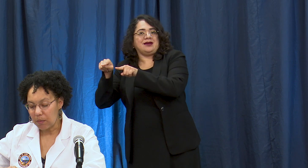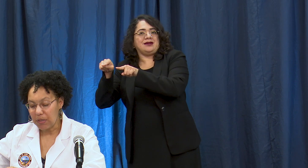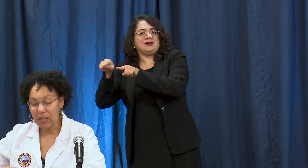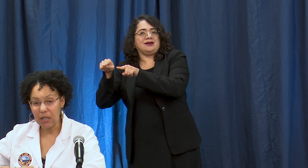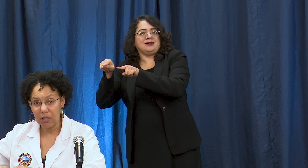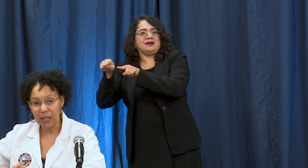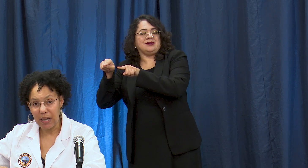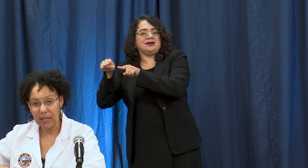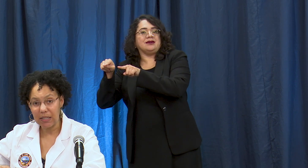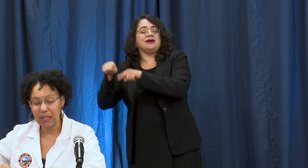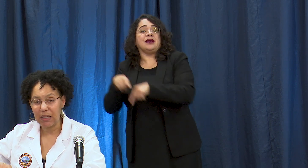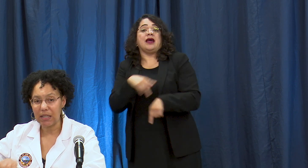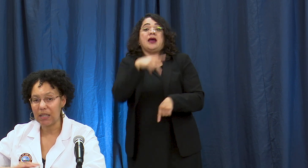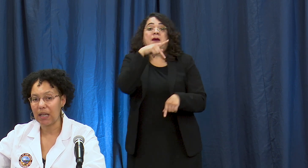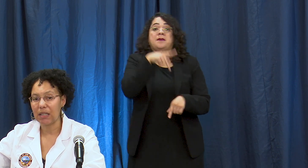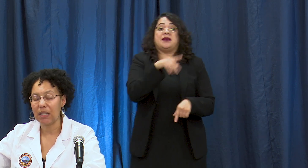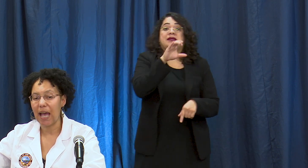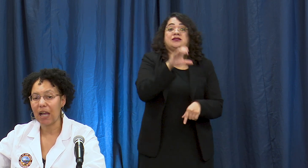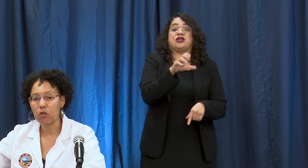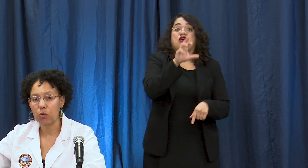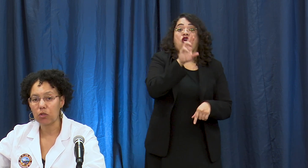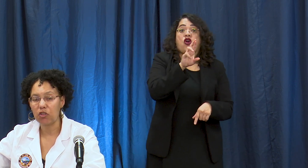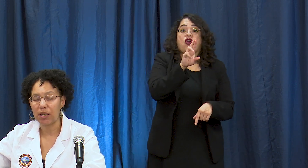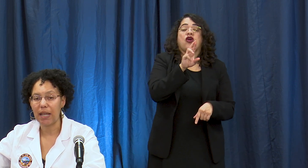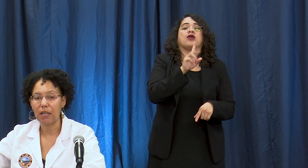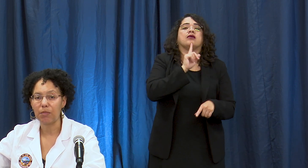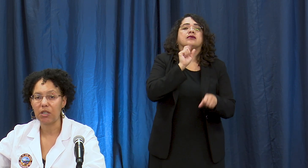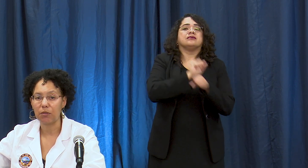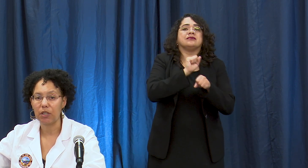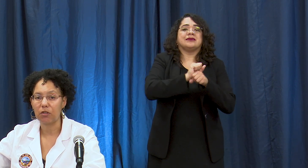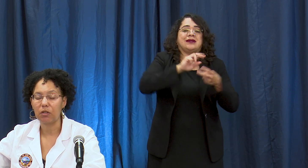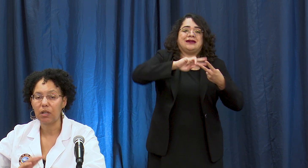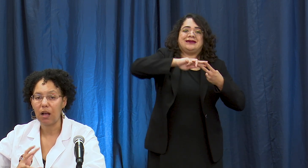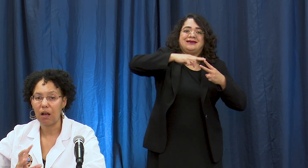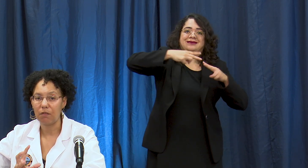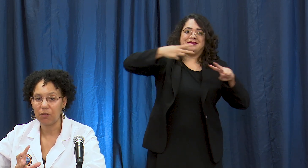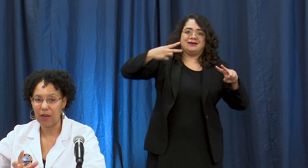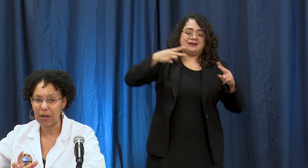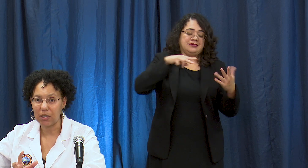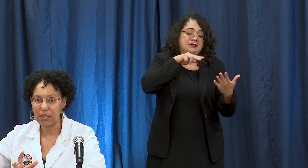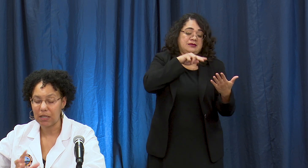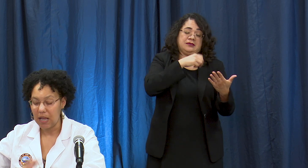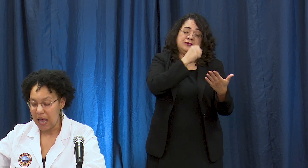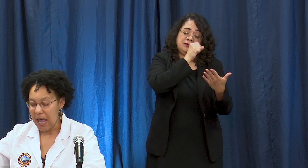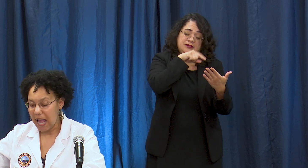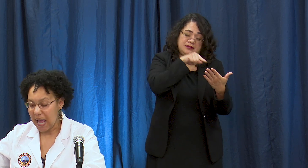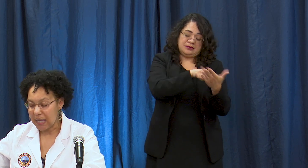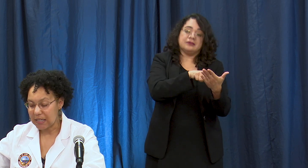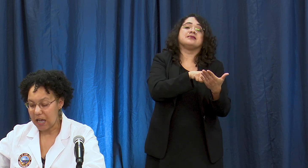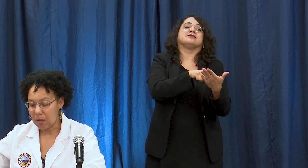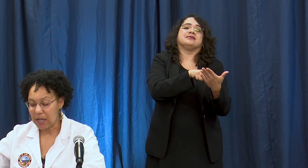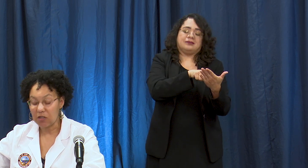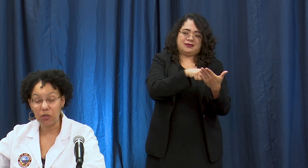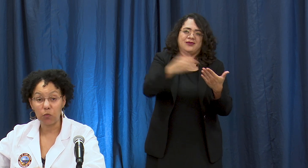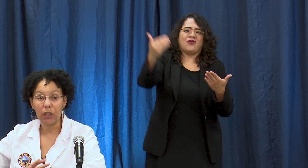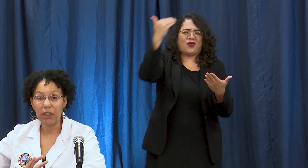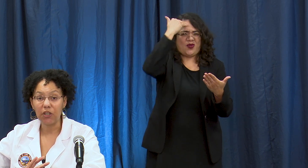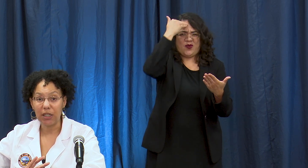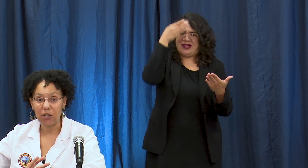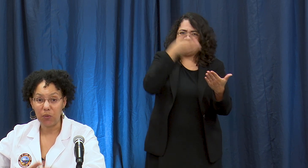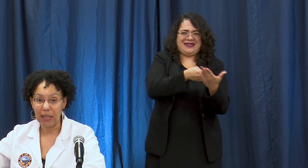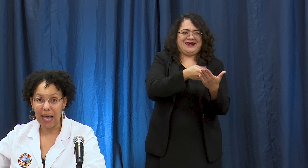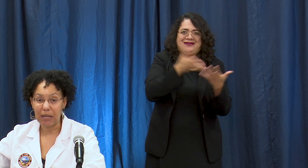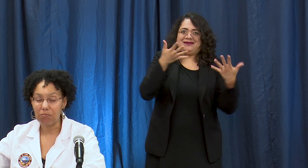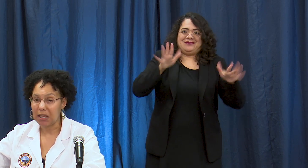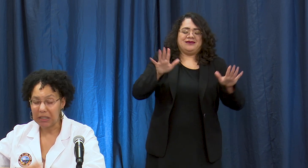So the PCR test is detecting the actual genetic material of the virus. And so it's really